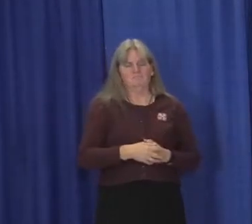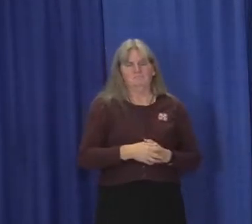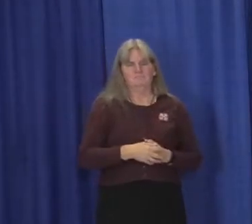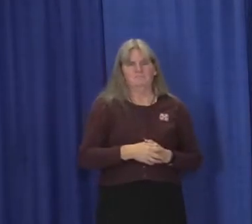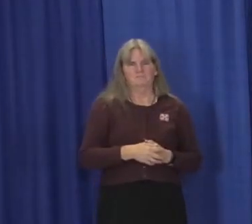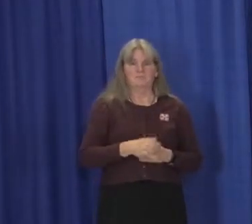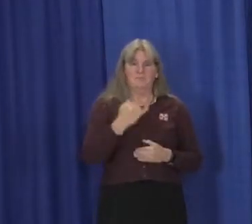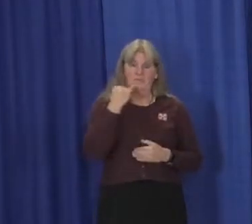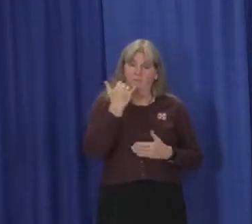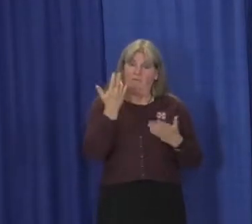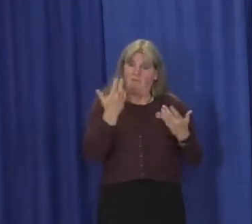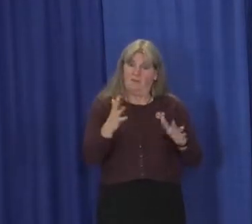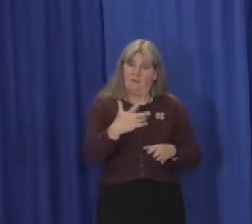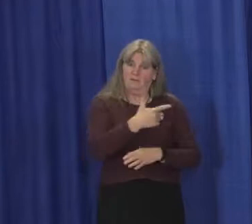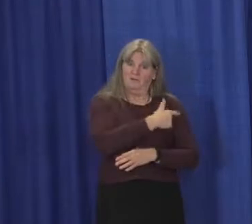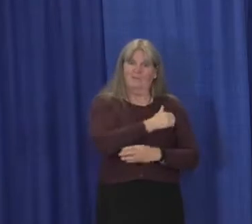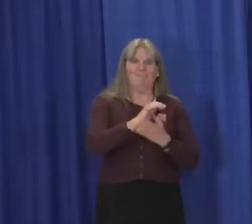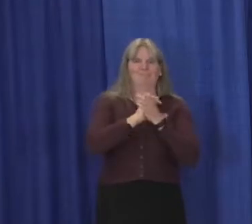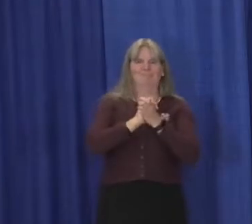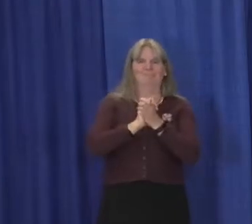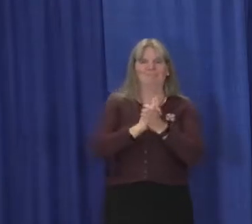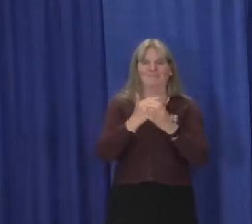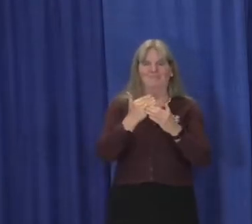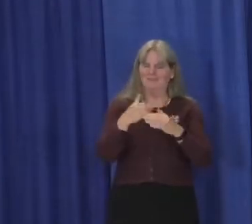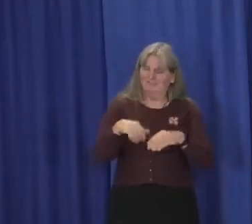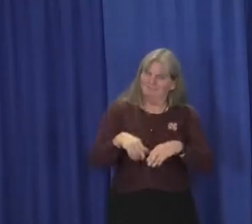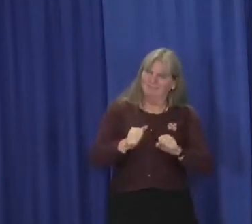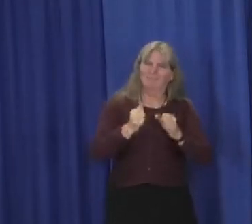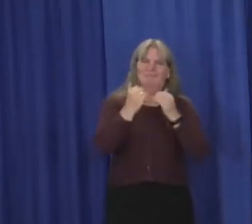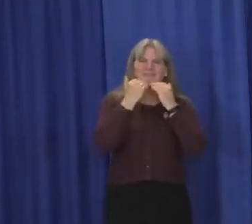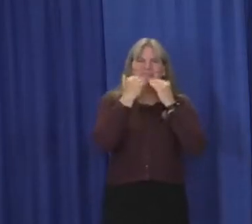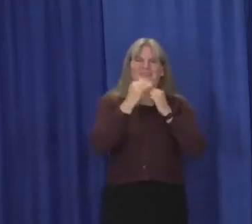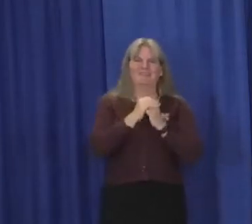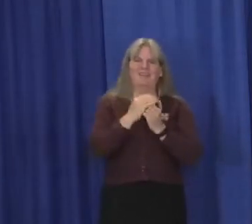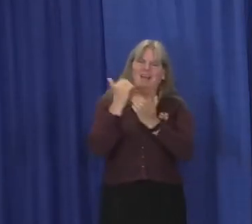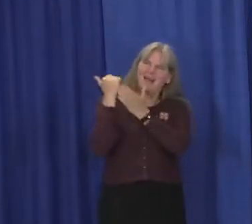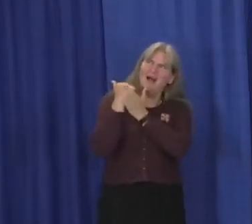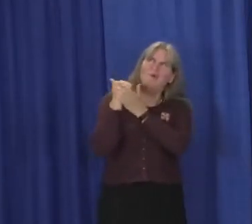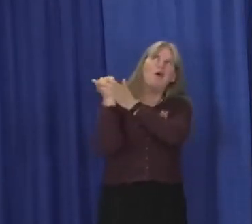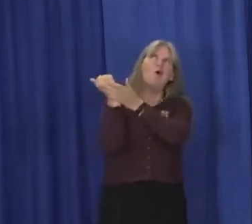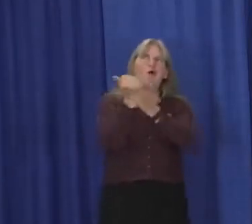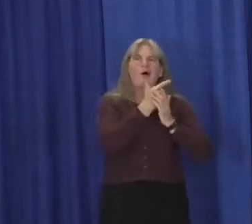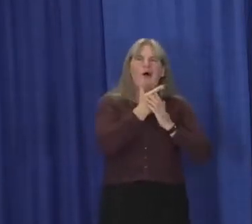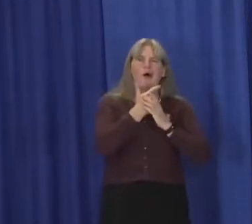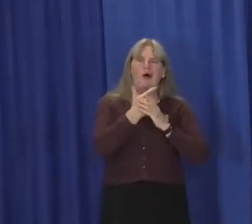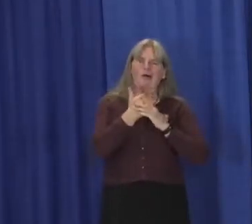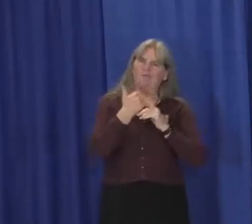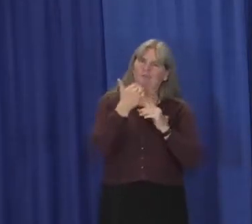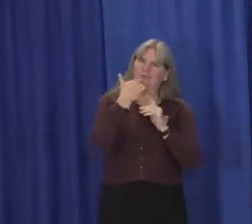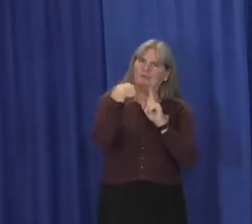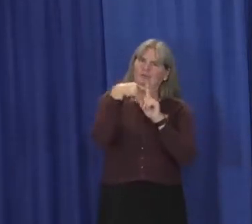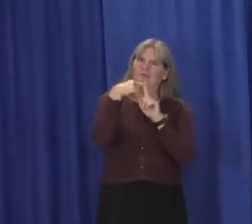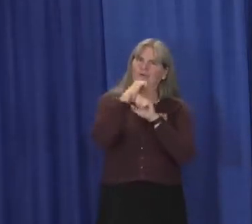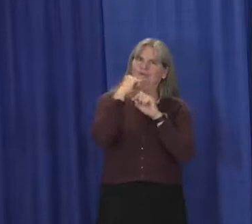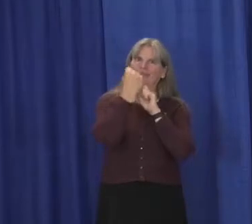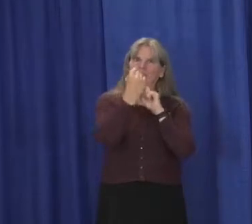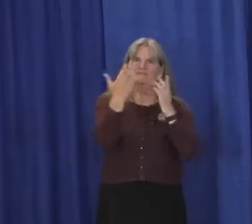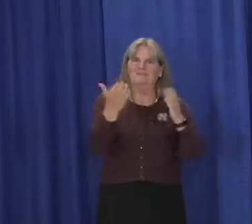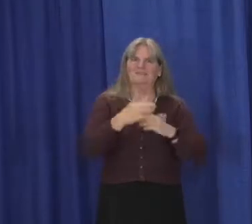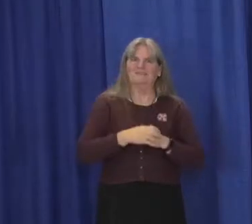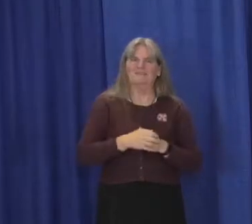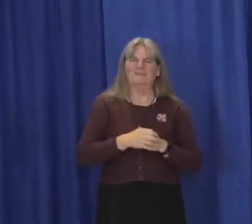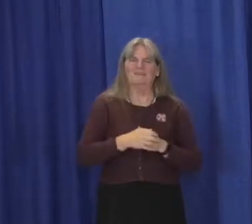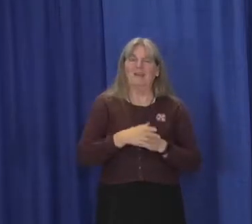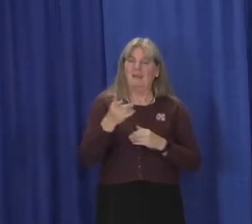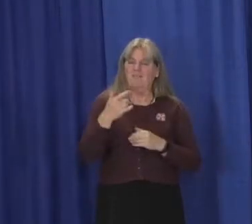If you have already been vaccinated, congratulations for taking this step to help all of us get to where we are today. Please let others know